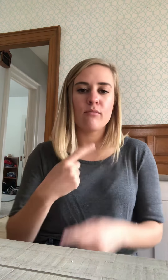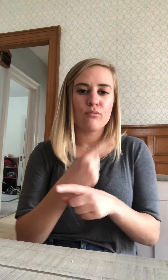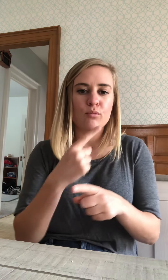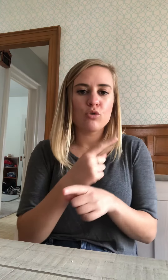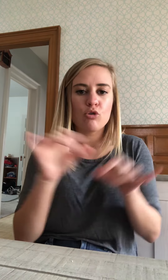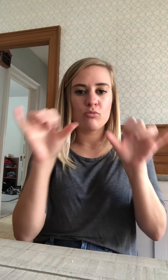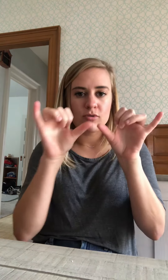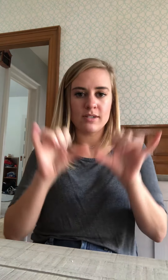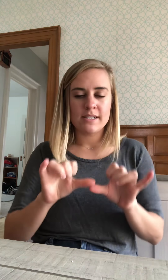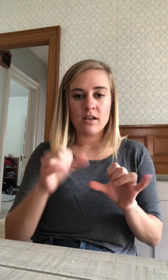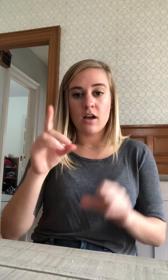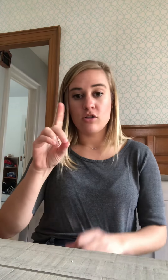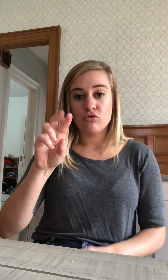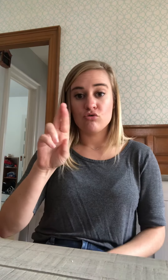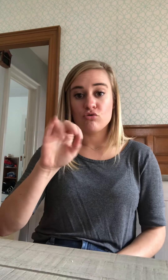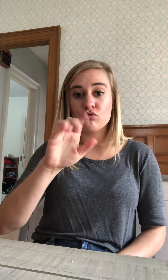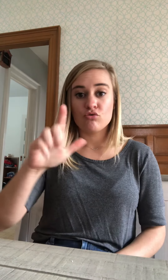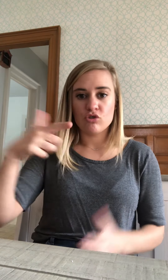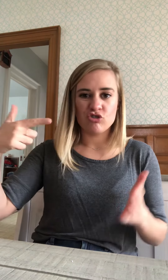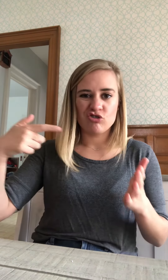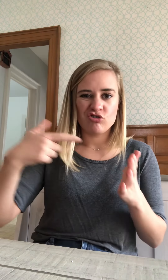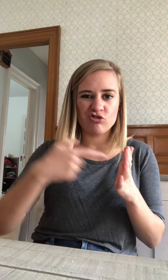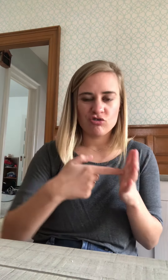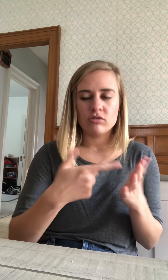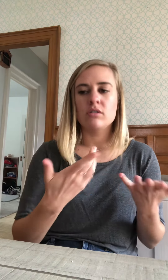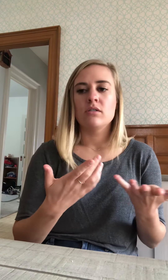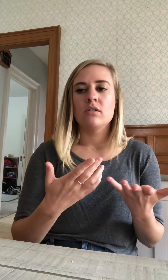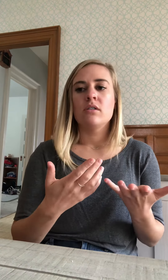are color-coded to the plates typically.